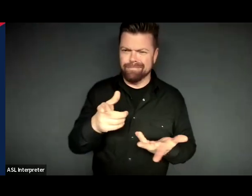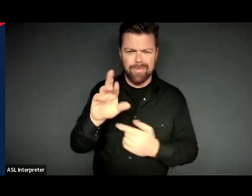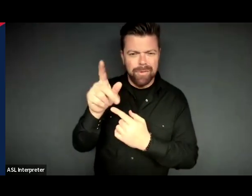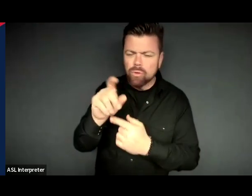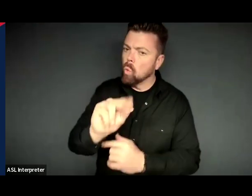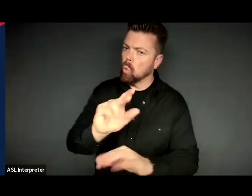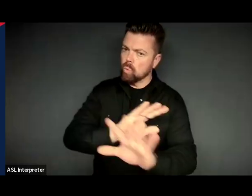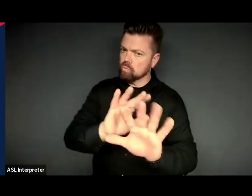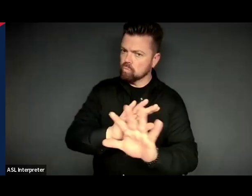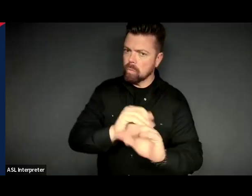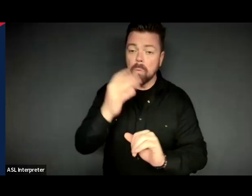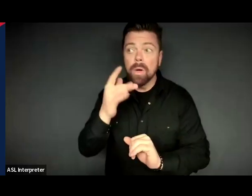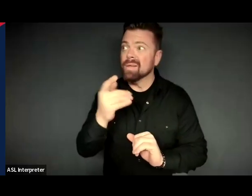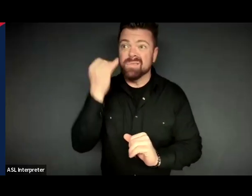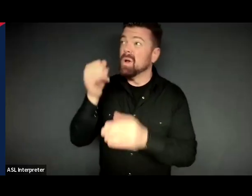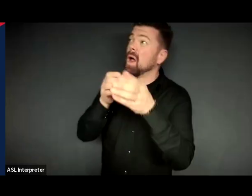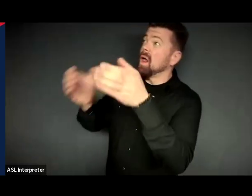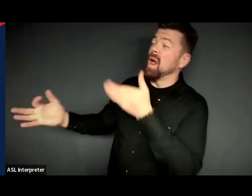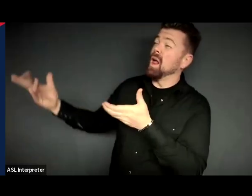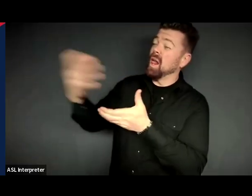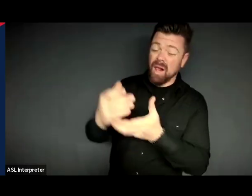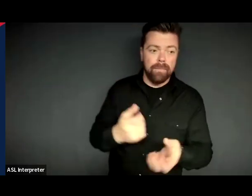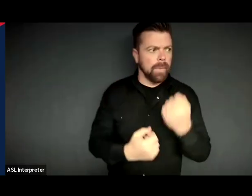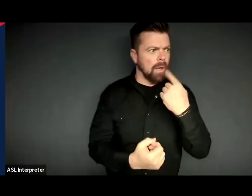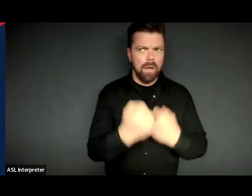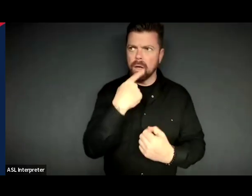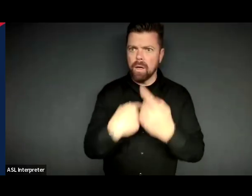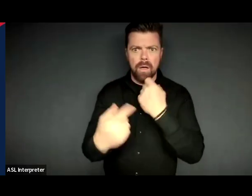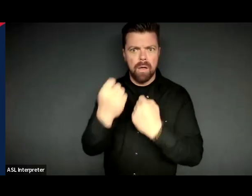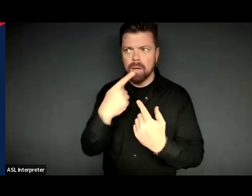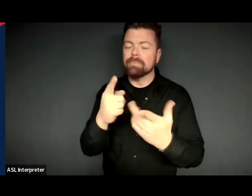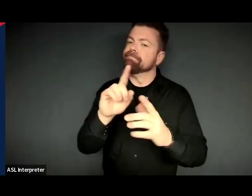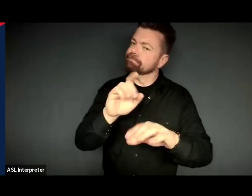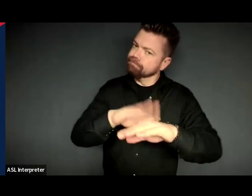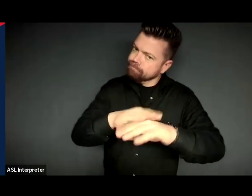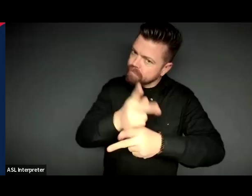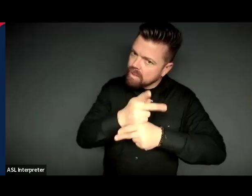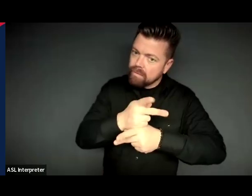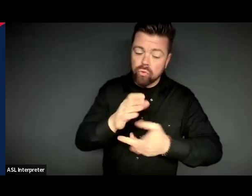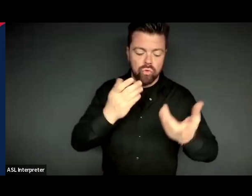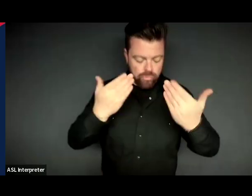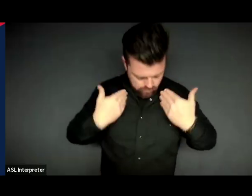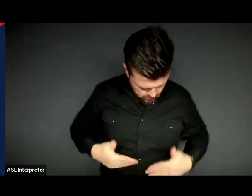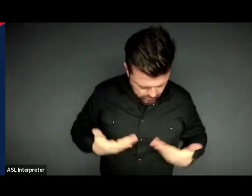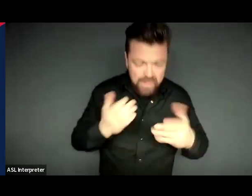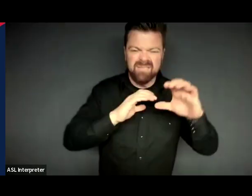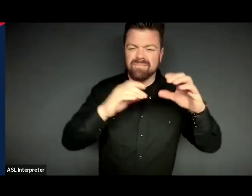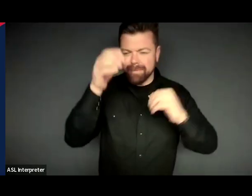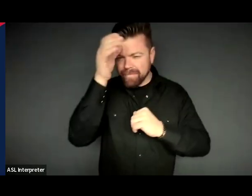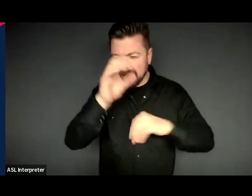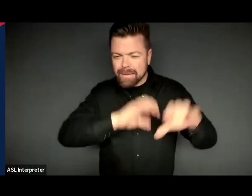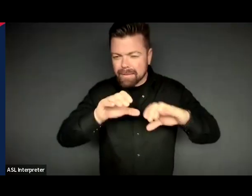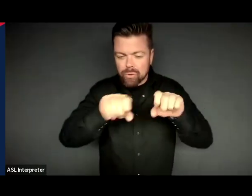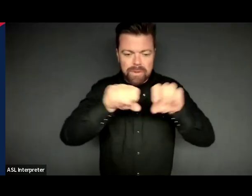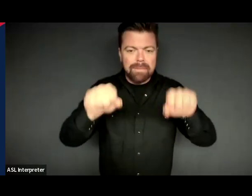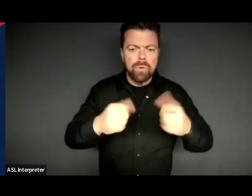that because you can get too much of supplements. So you have to be careful to keep your chemical system all in balance. So it's best